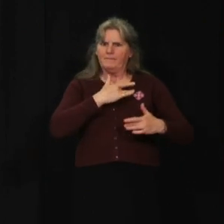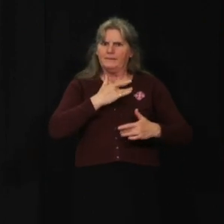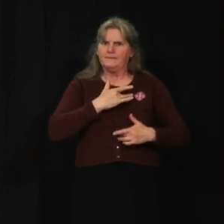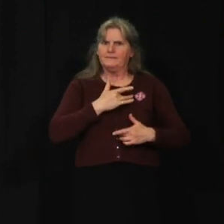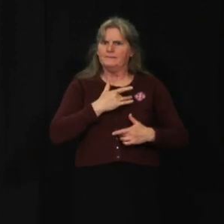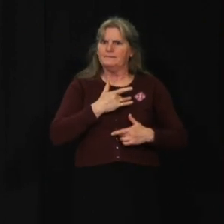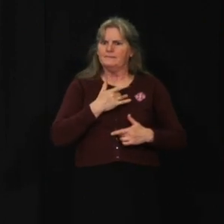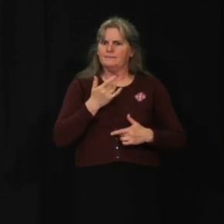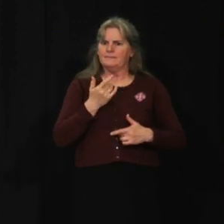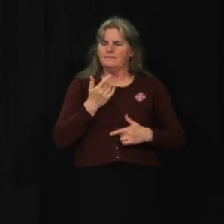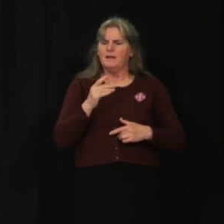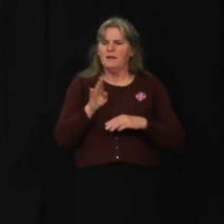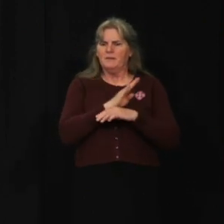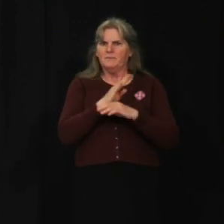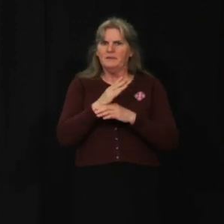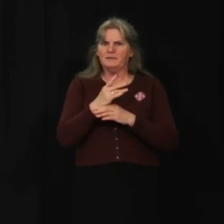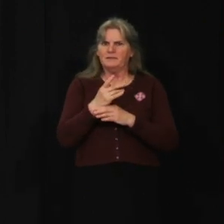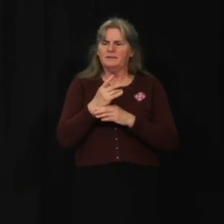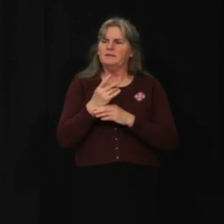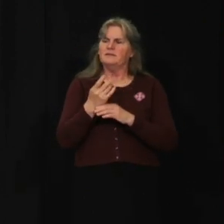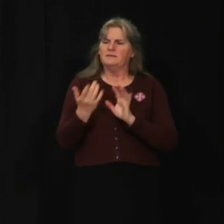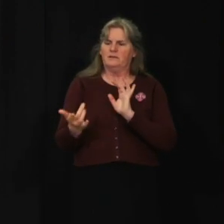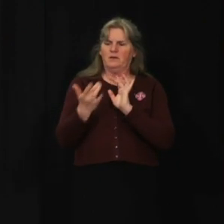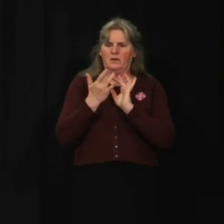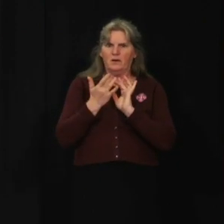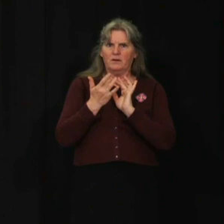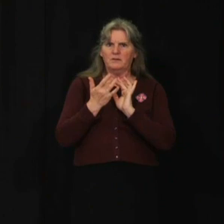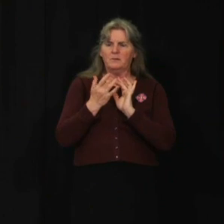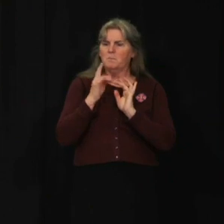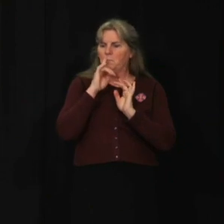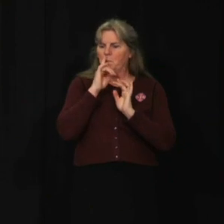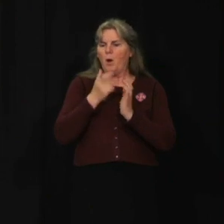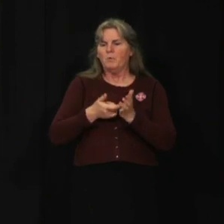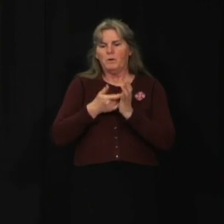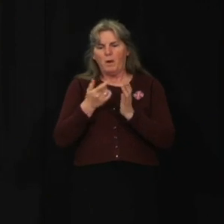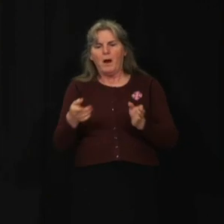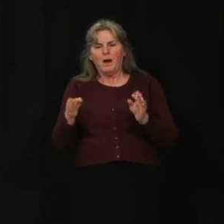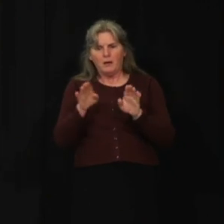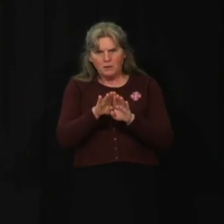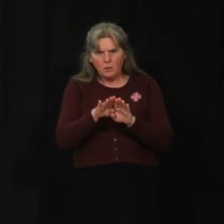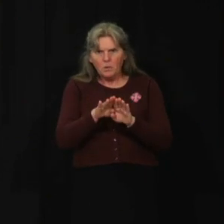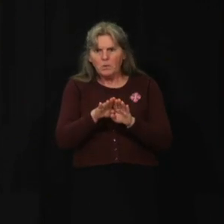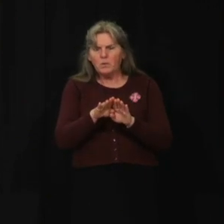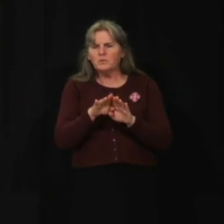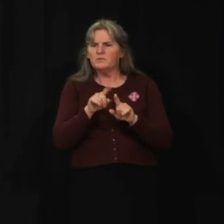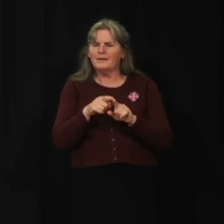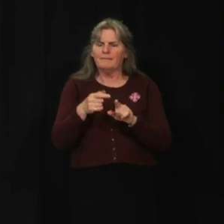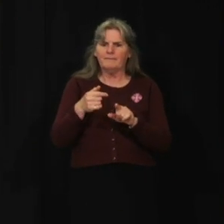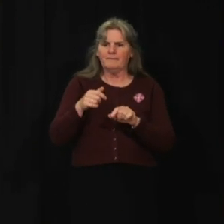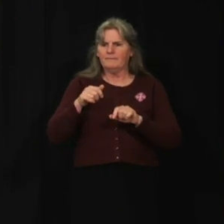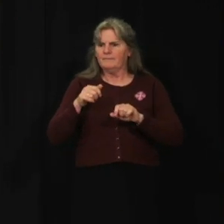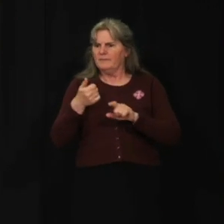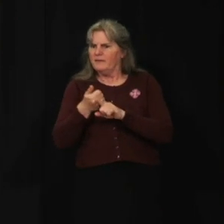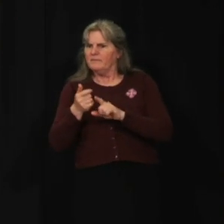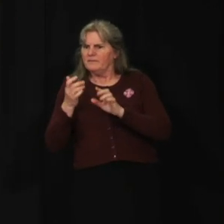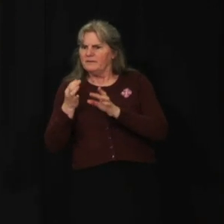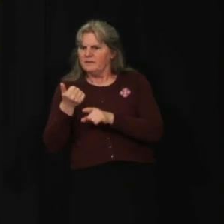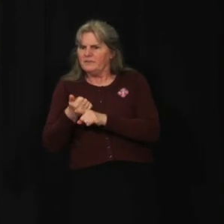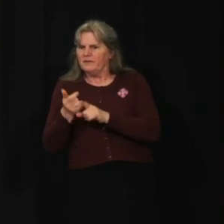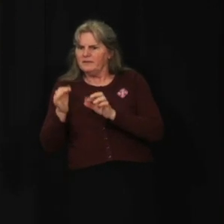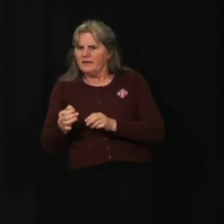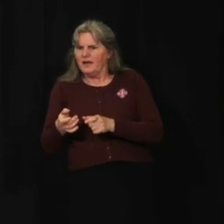of businesses coming to us that didn't have to close but did to kind of wrap their heads around